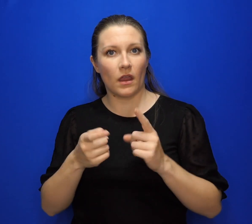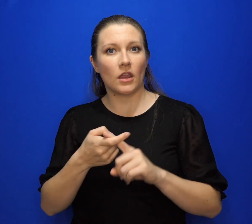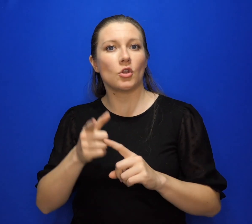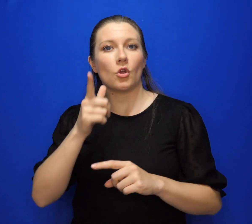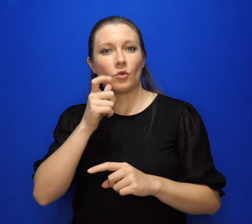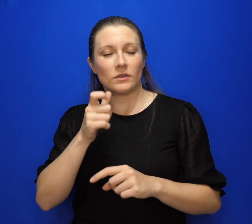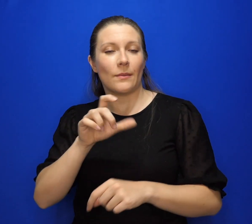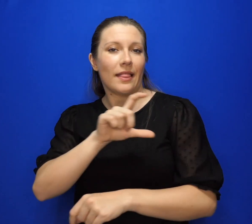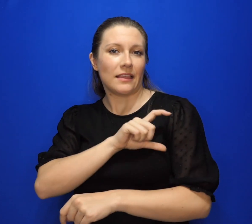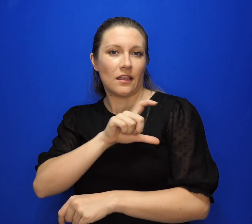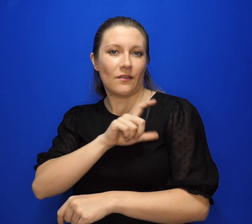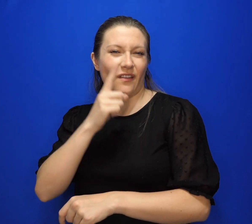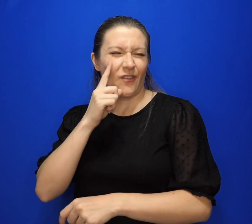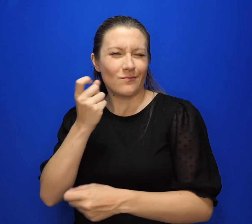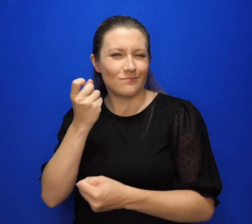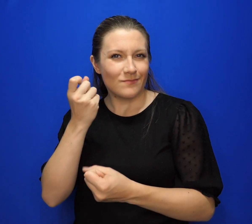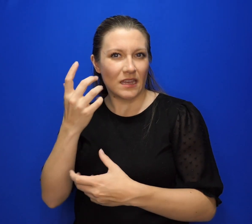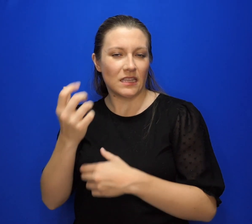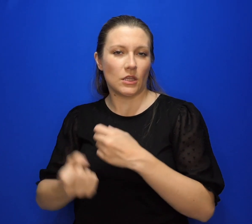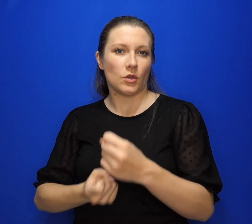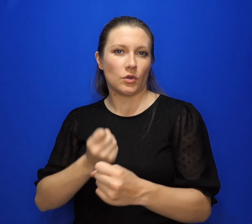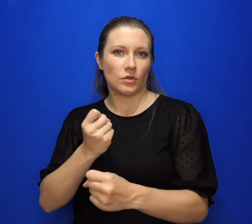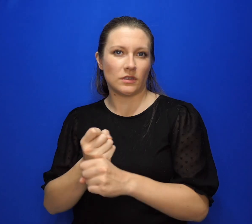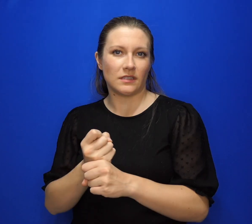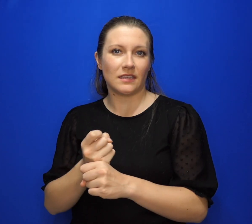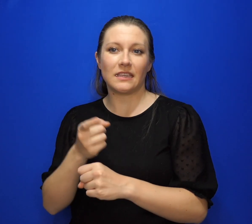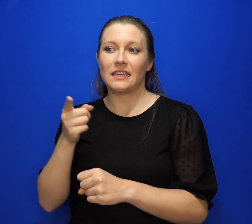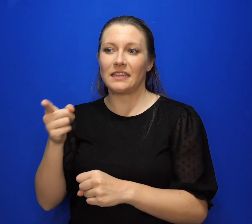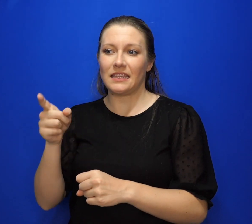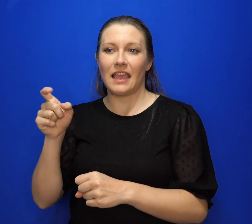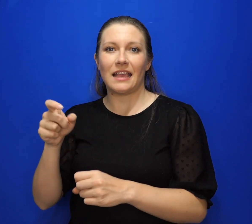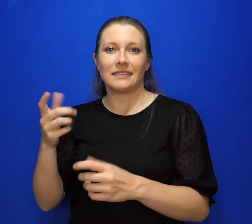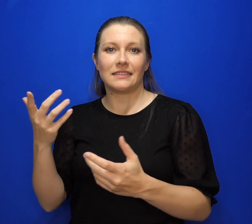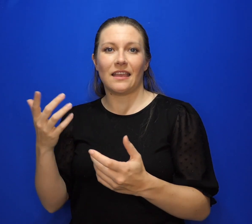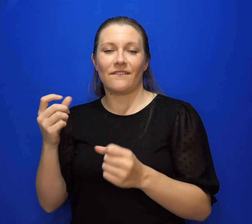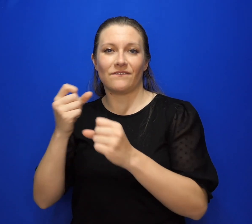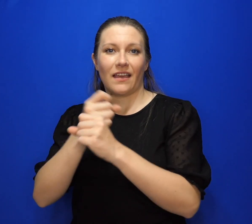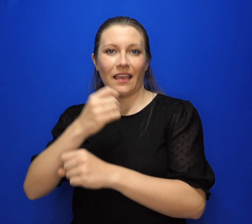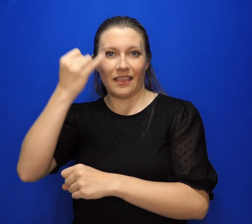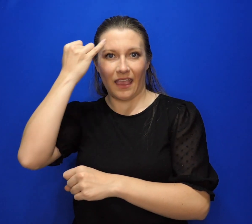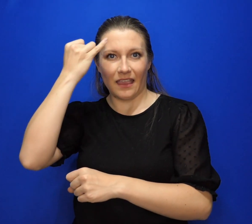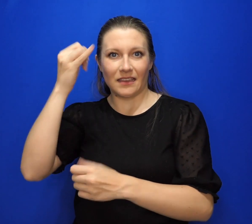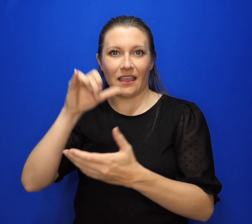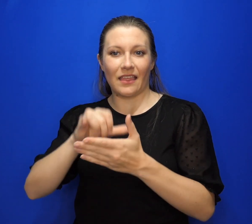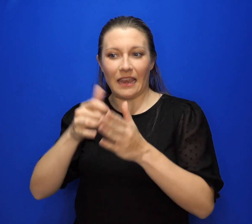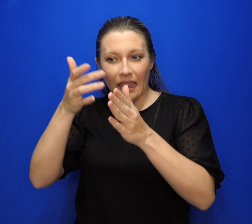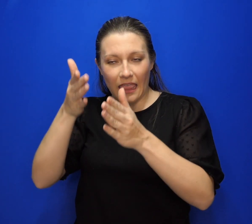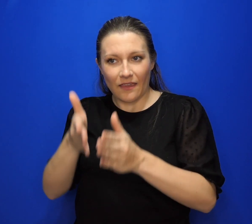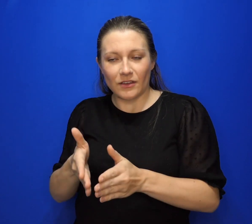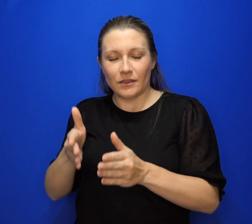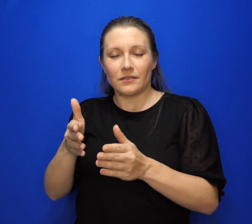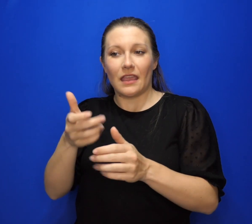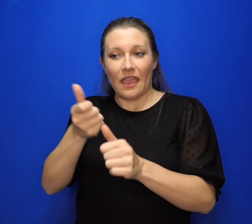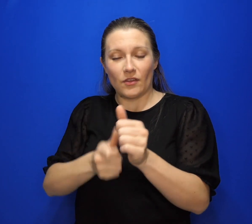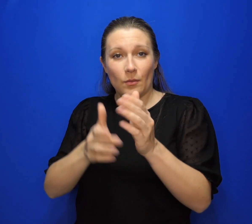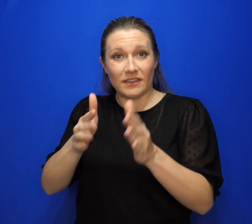a friend who's been a police officer for a very, very long time, and he has to battle against the idea that every person he